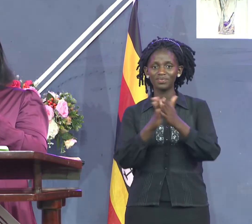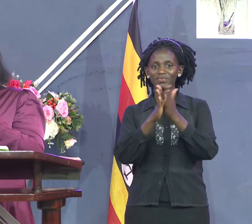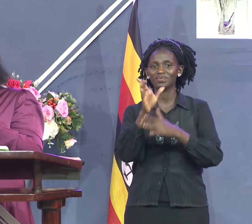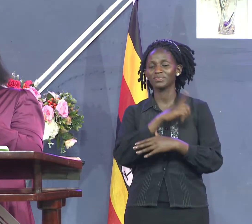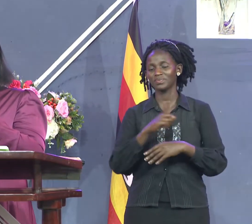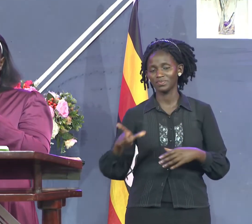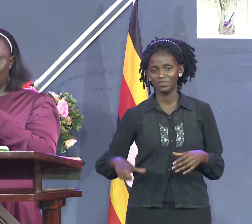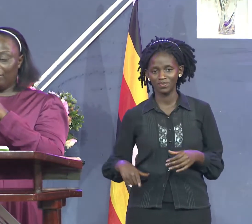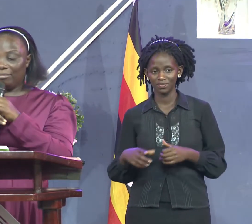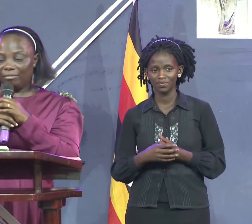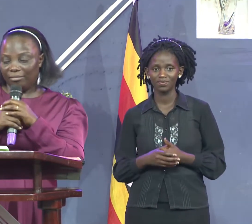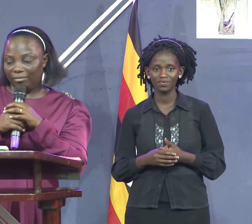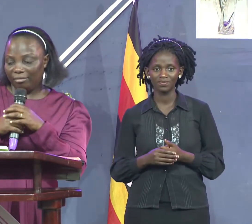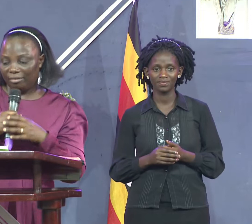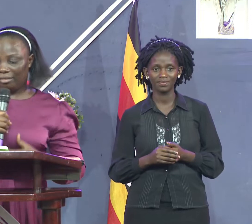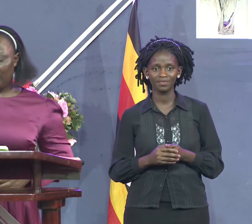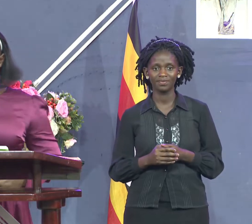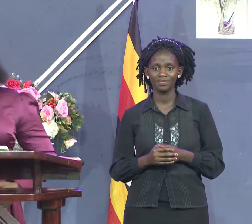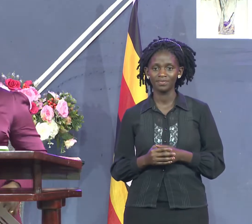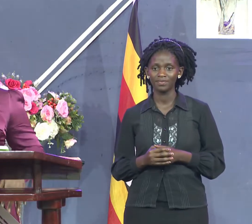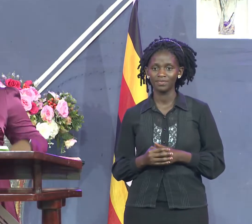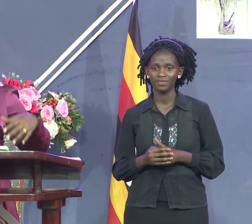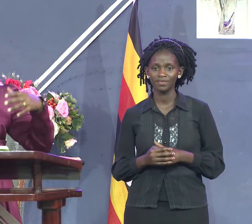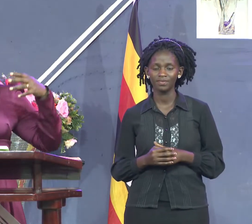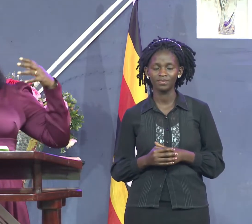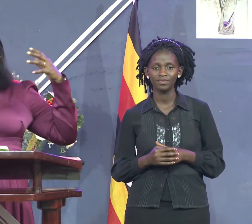loss. Praise the Lord.